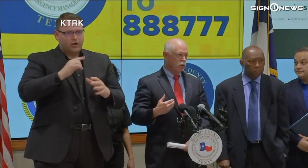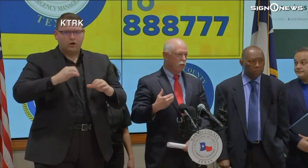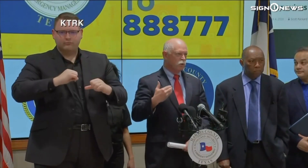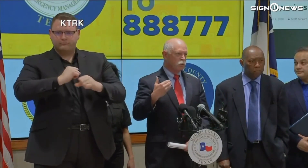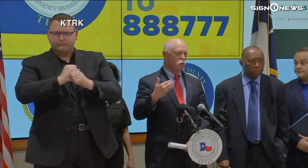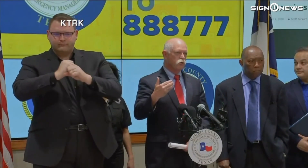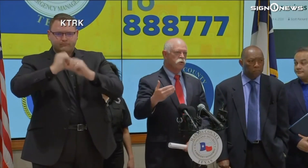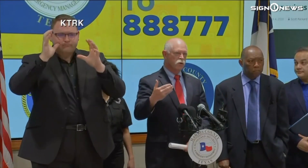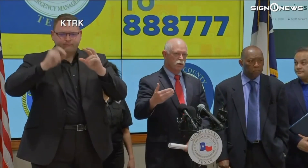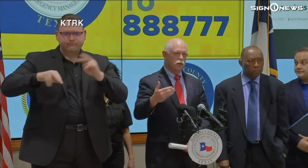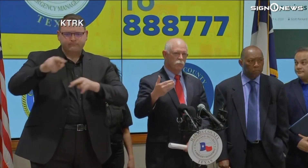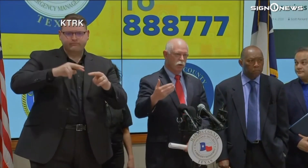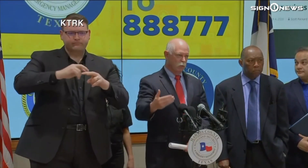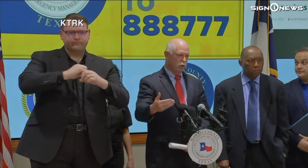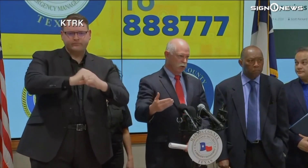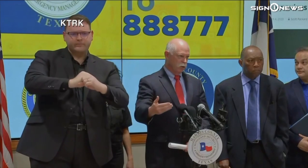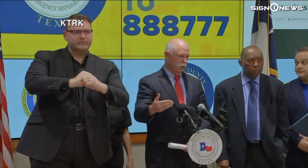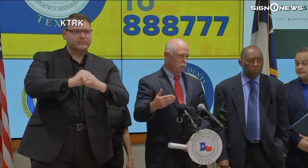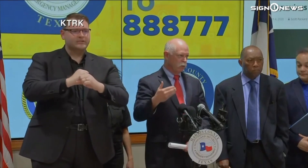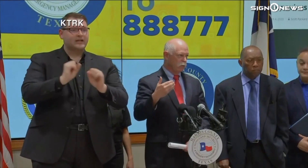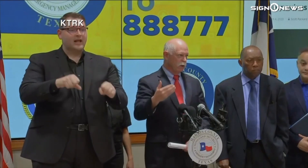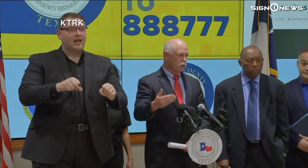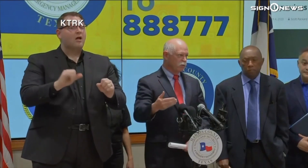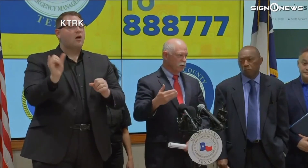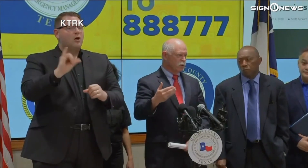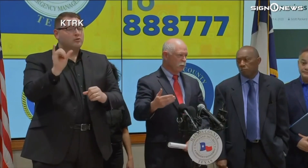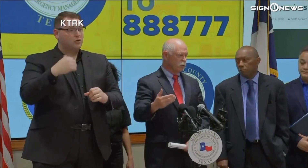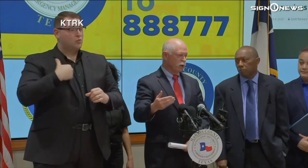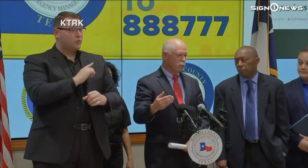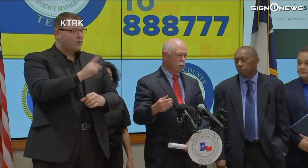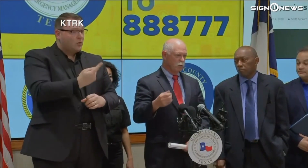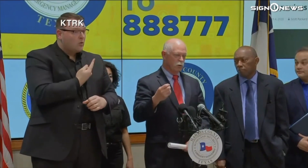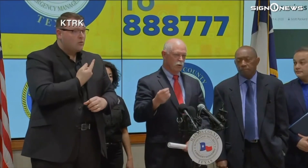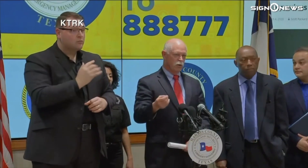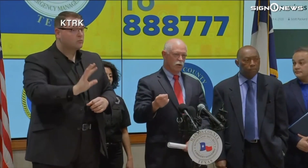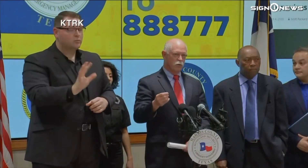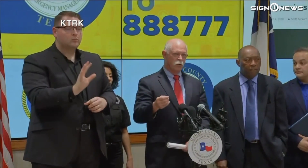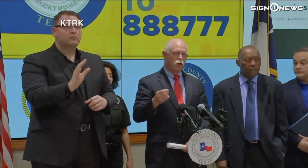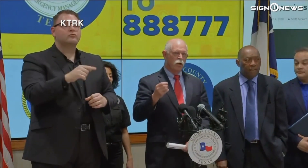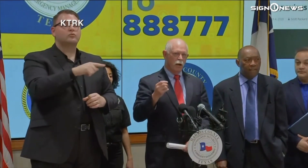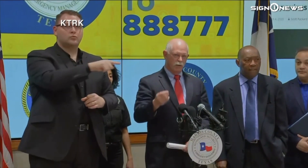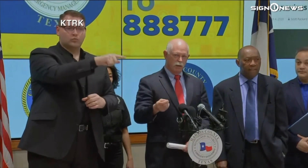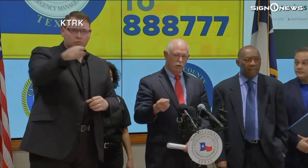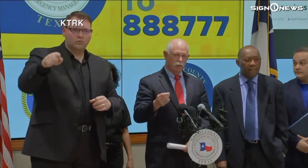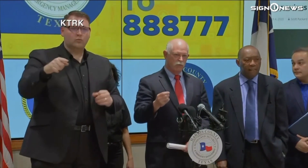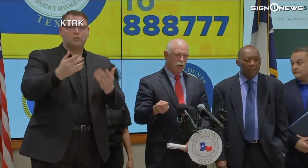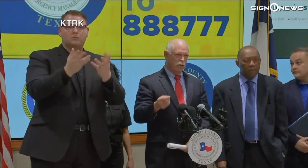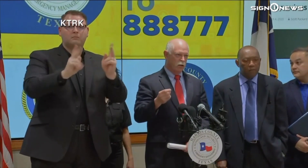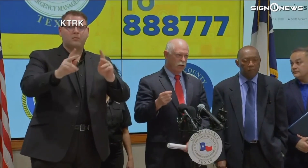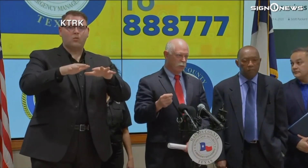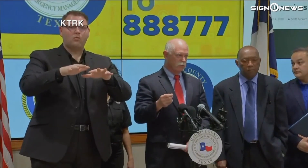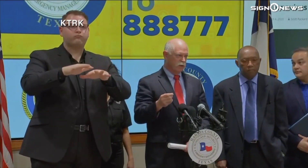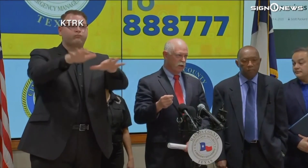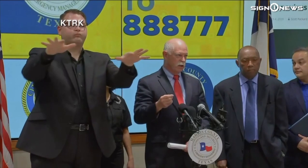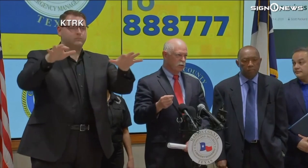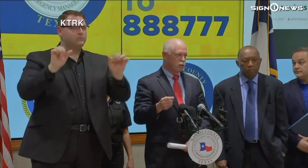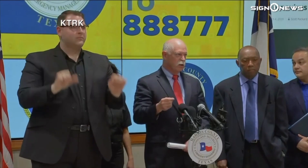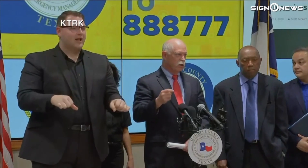but there are also things that the public can do. And I want to remind you, I've said this a couple of times, but when we look at the other epidemics that we've had in the last couple of decades, they